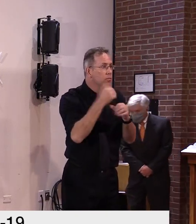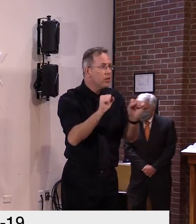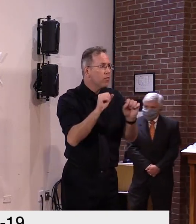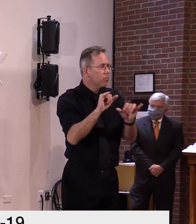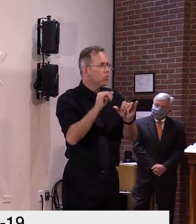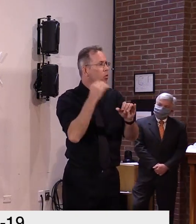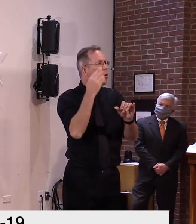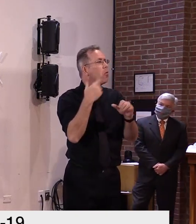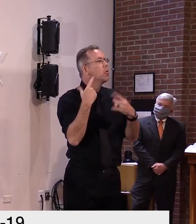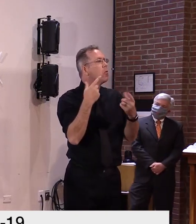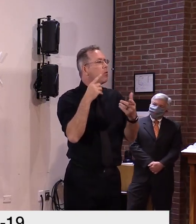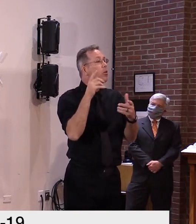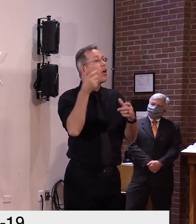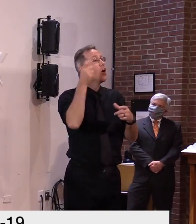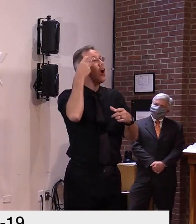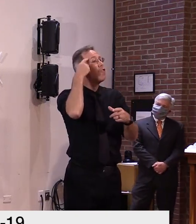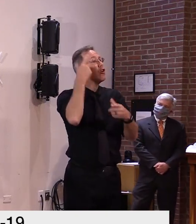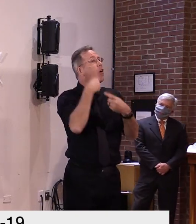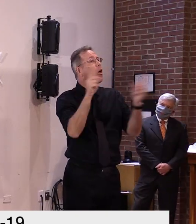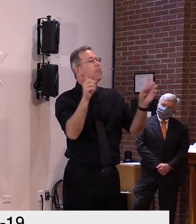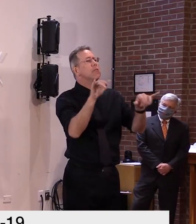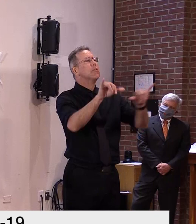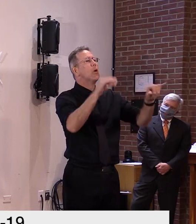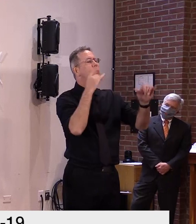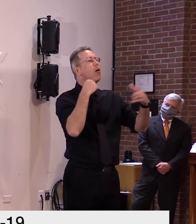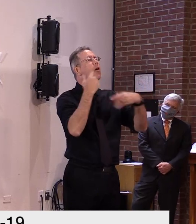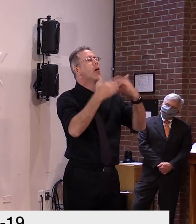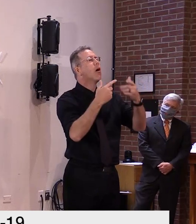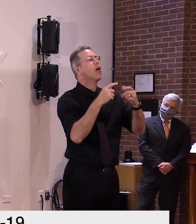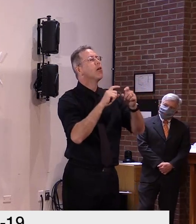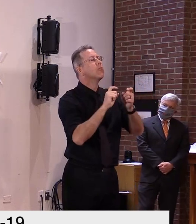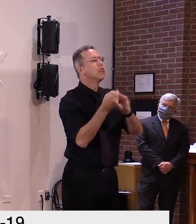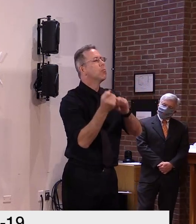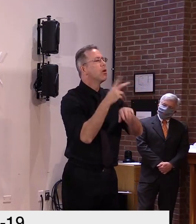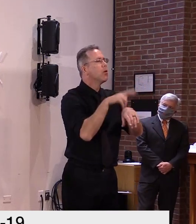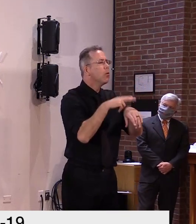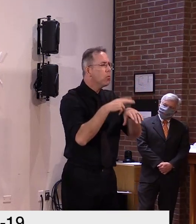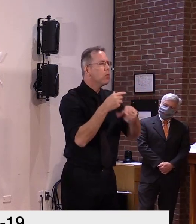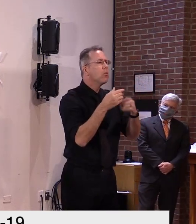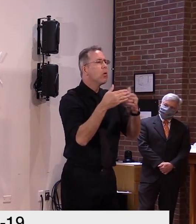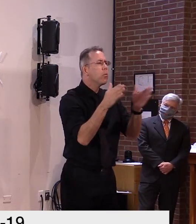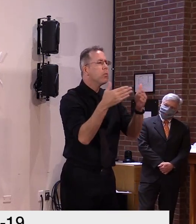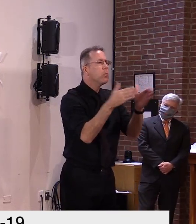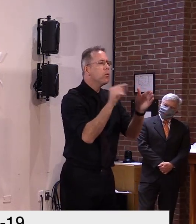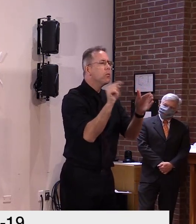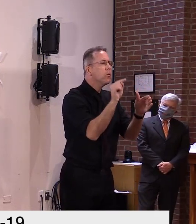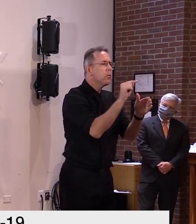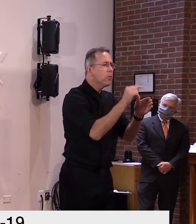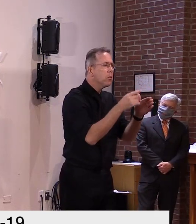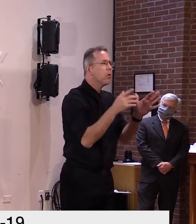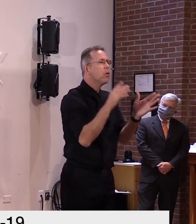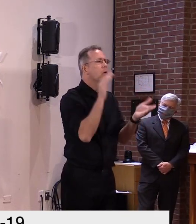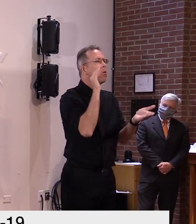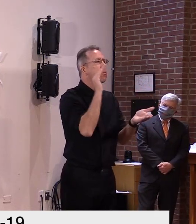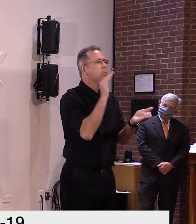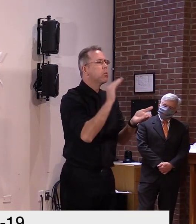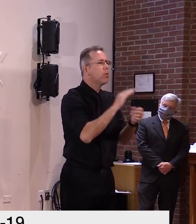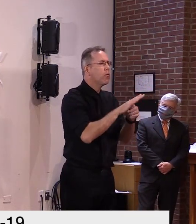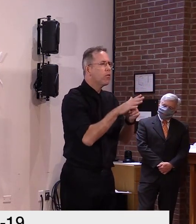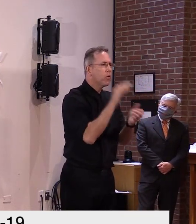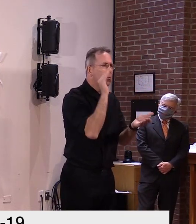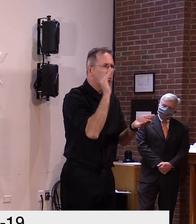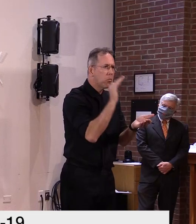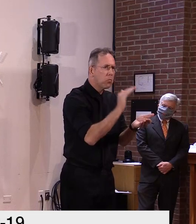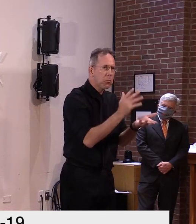at a place of viral suppression that was pretty profound. There were very, very few